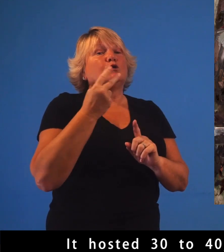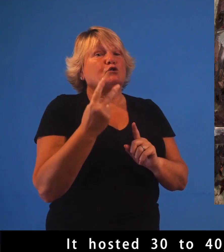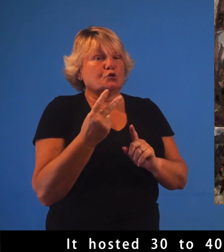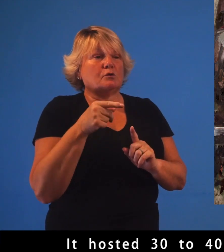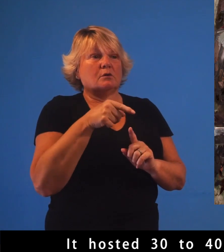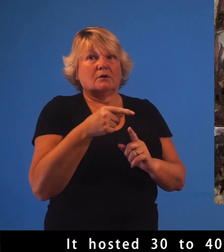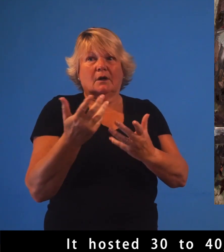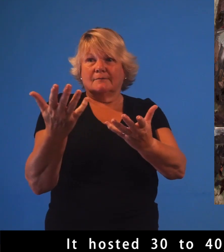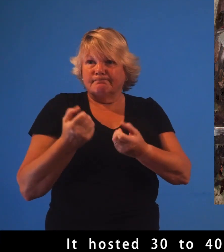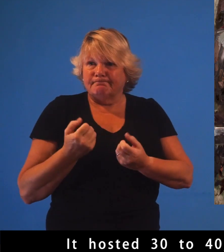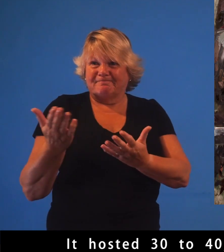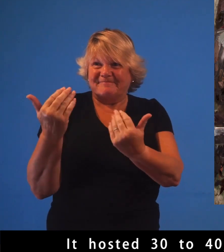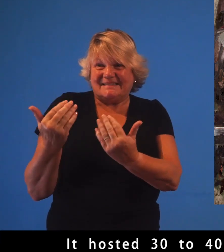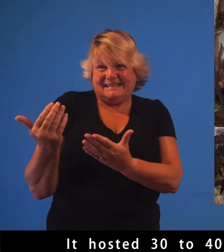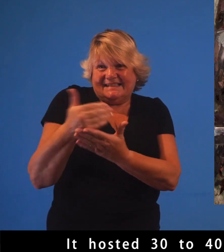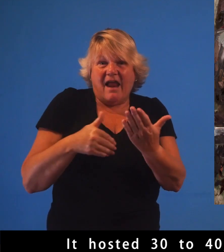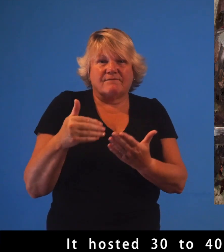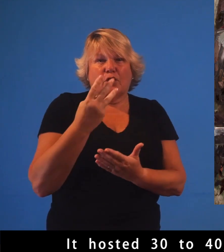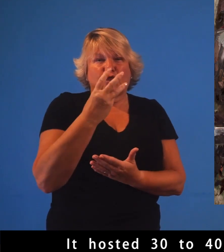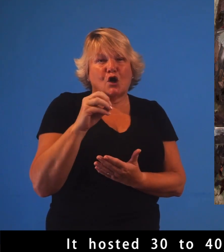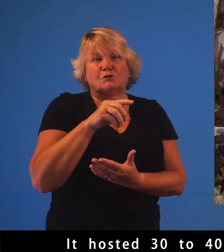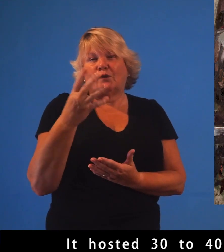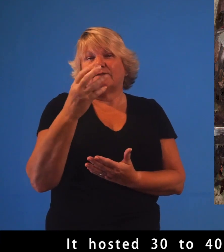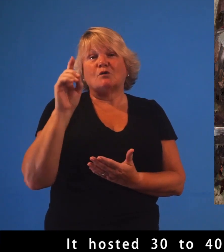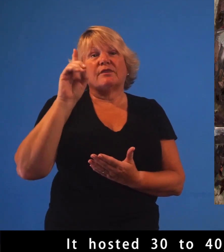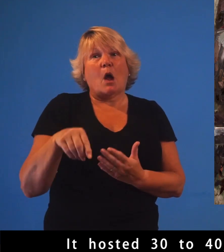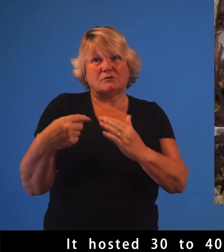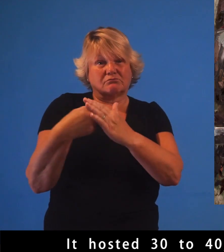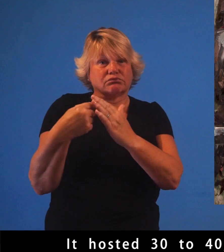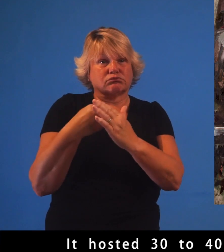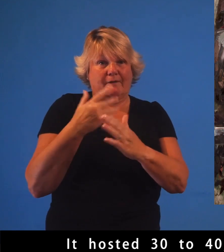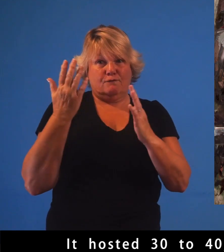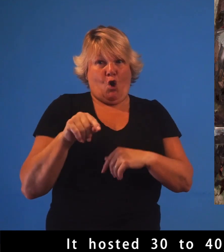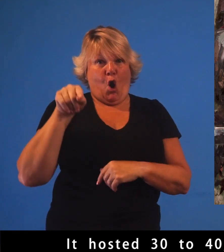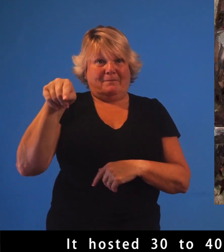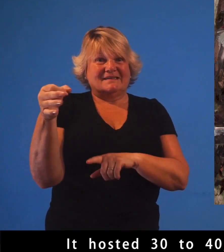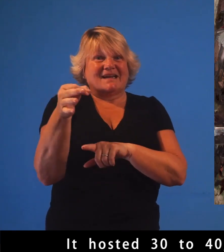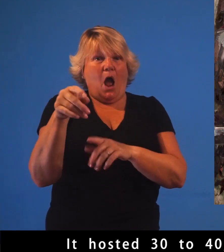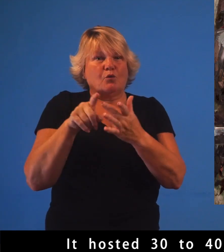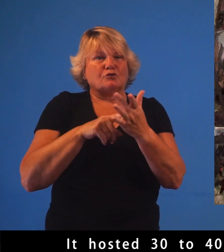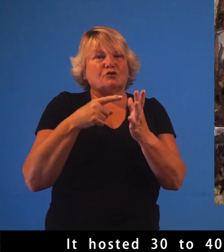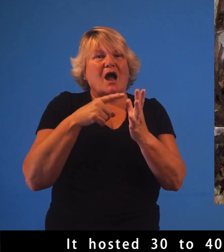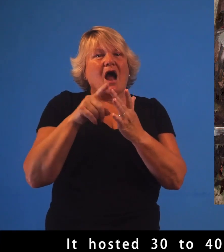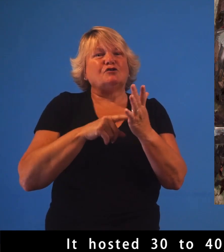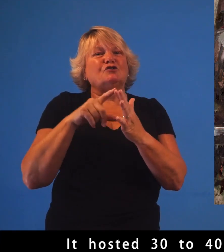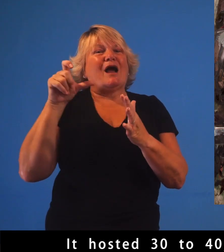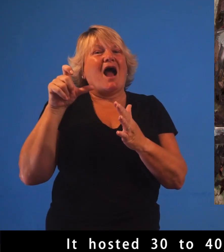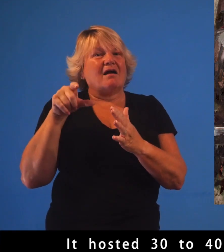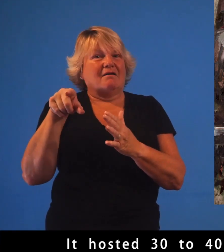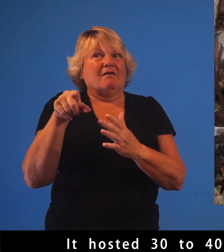It hosted 30 to 40,000 refugees who fled from the fall of the nearby town of